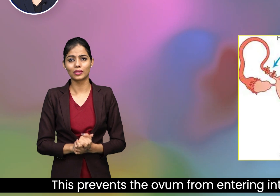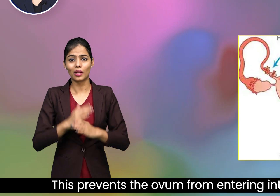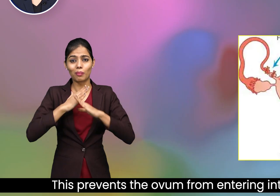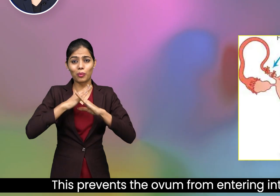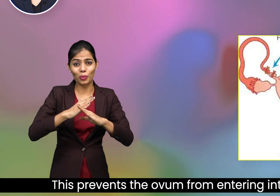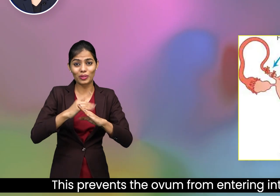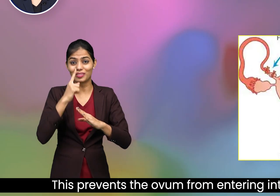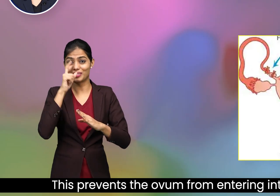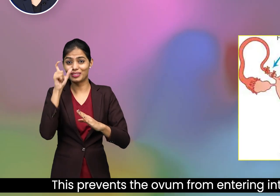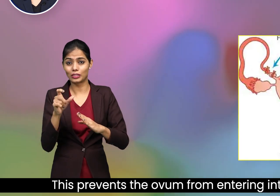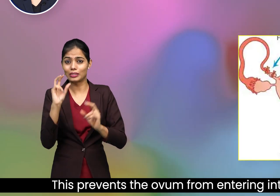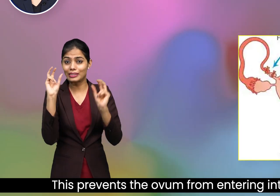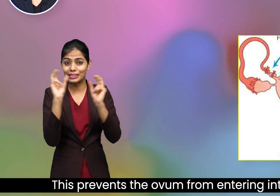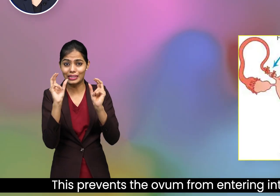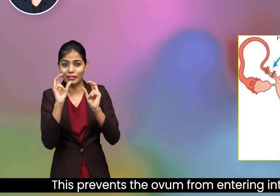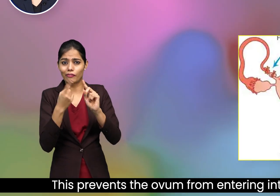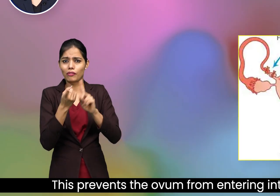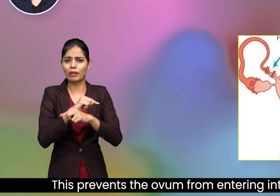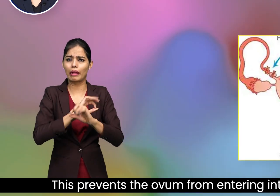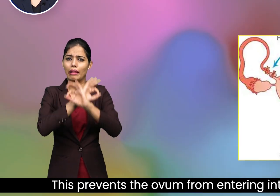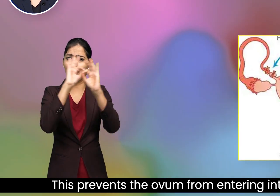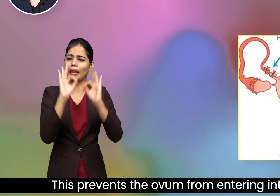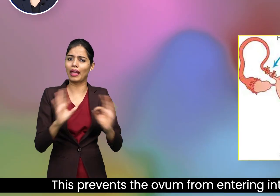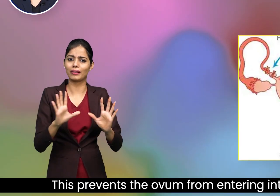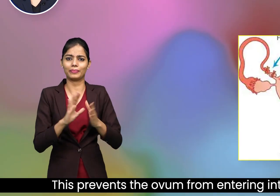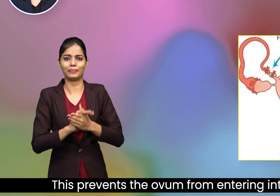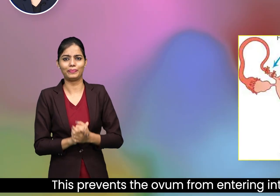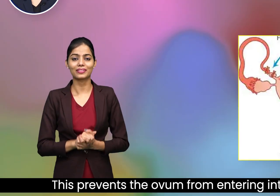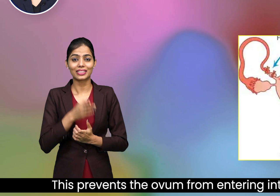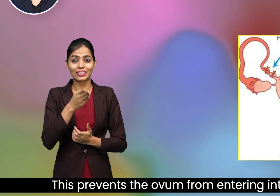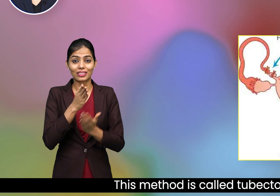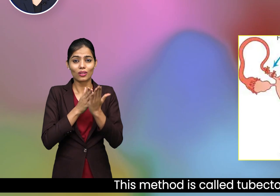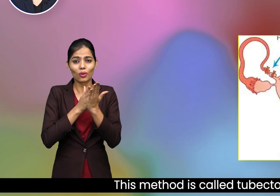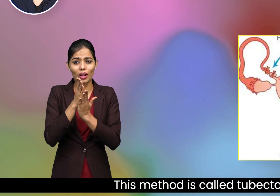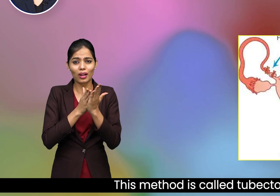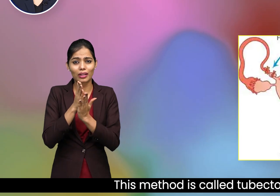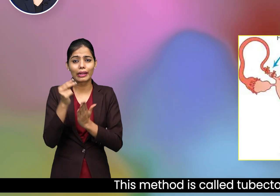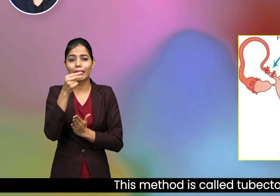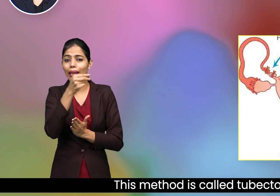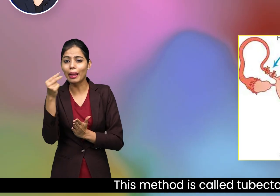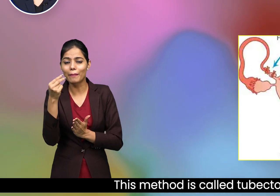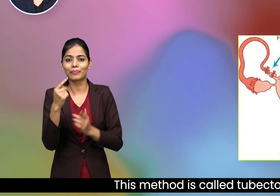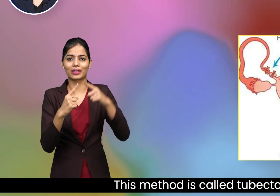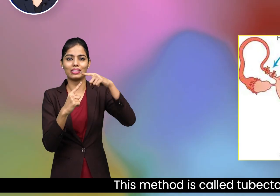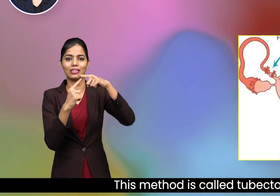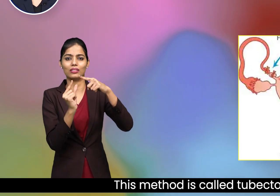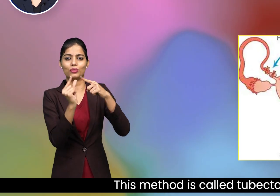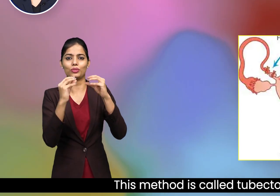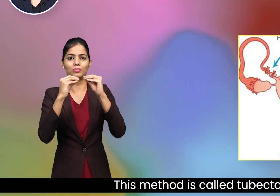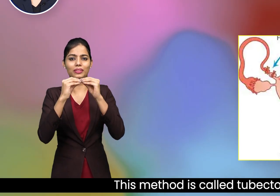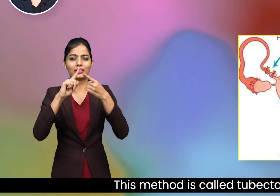This prevents the ovum from entering into the oviducts. This method is called tubectomy.